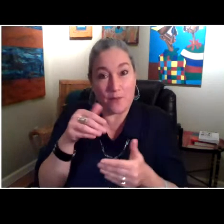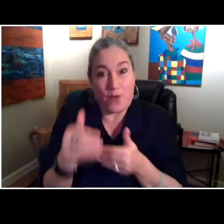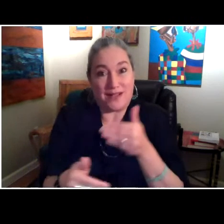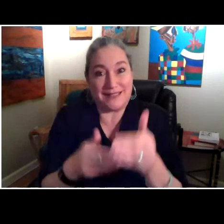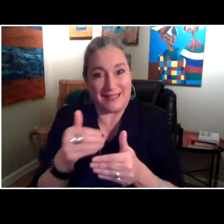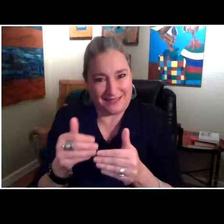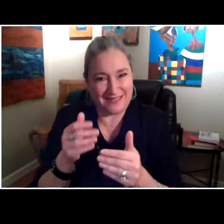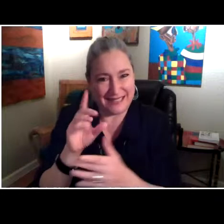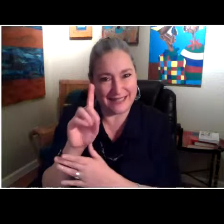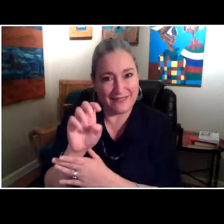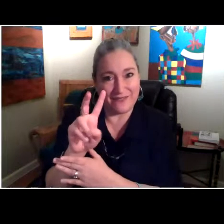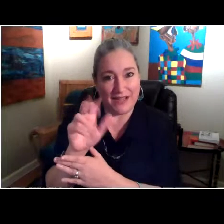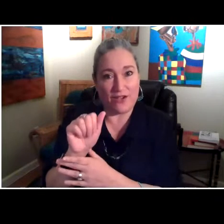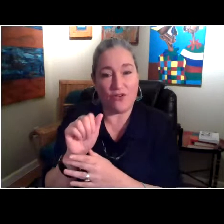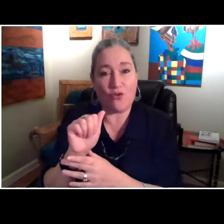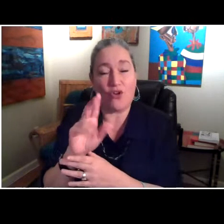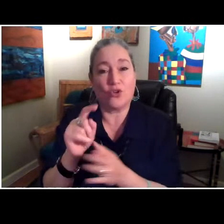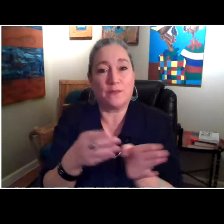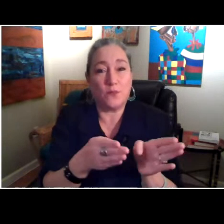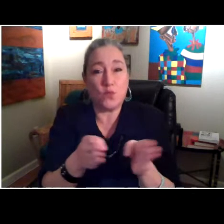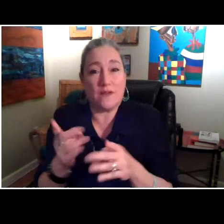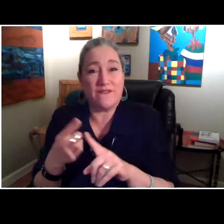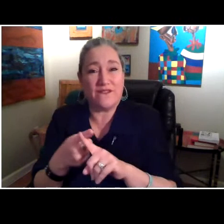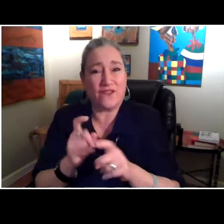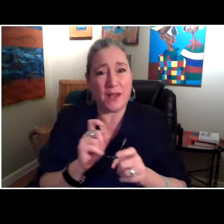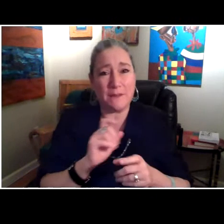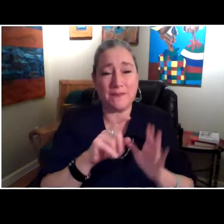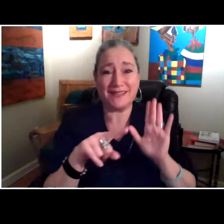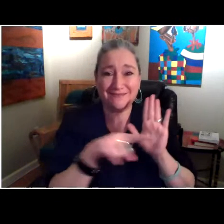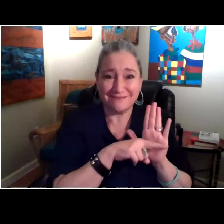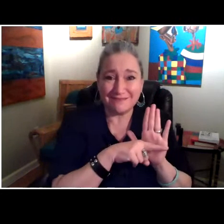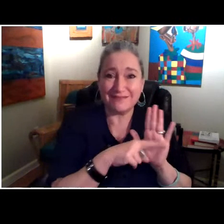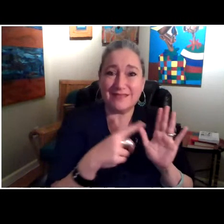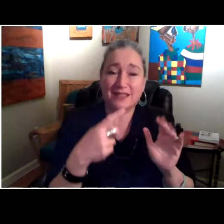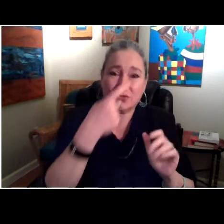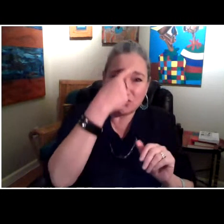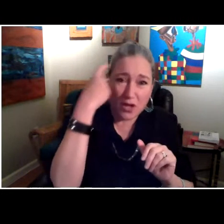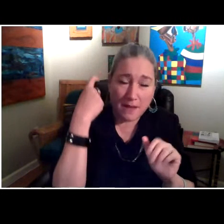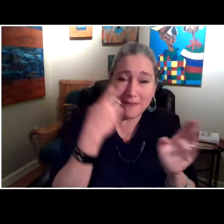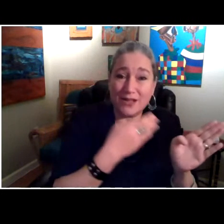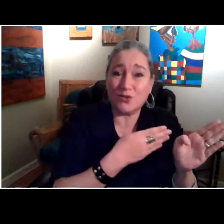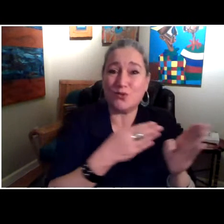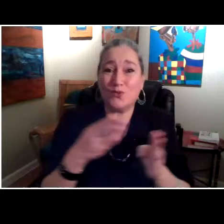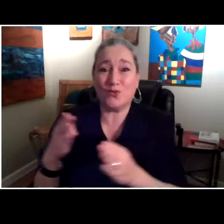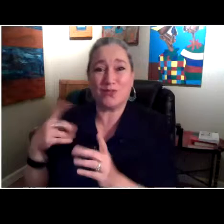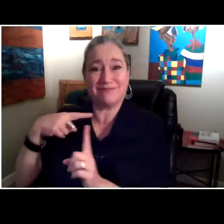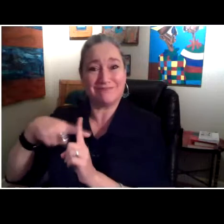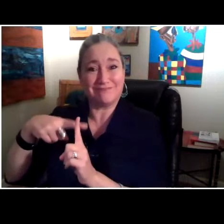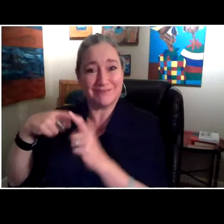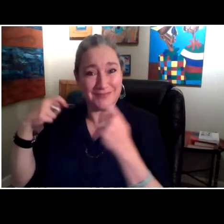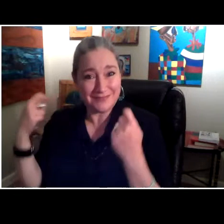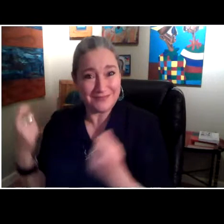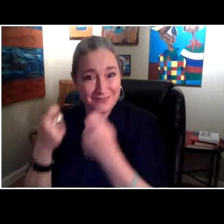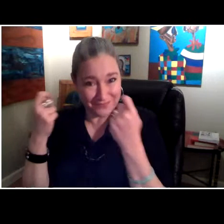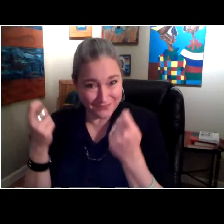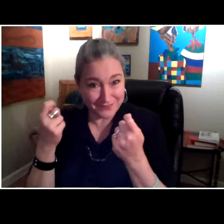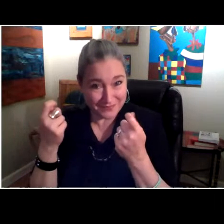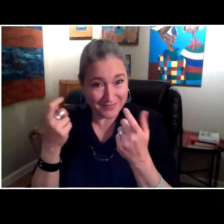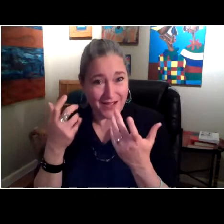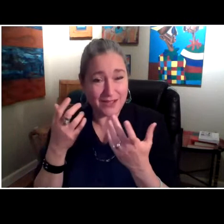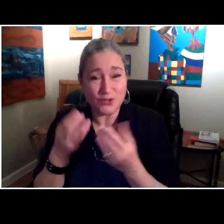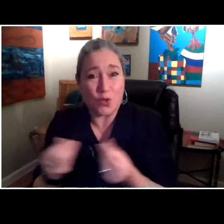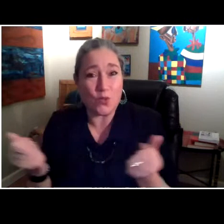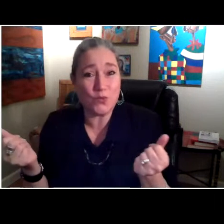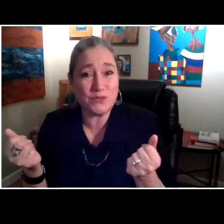culture. I wanted to use this process and approach to Devia art to move away from